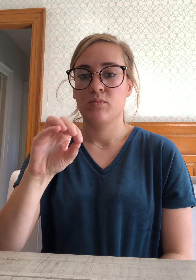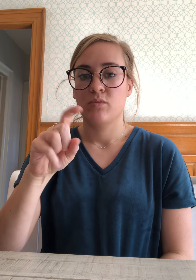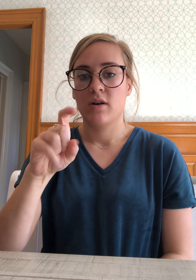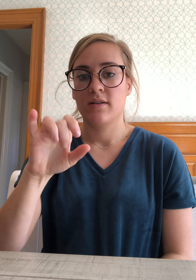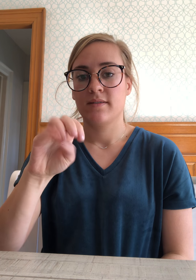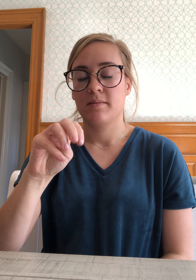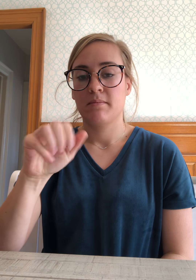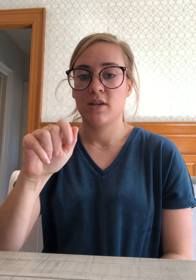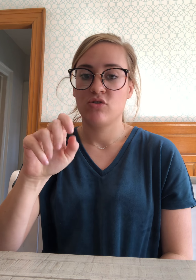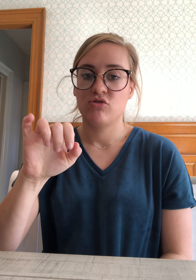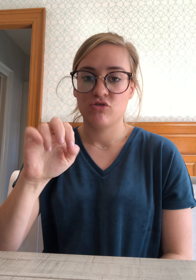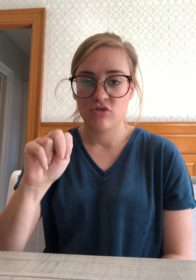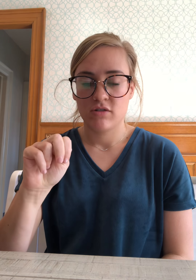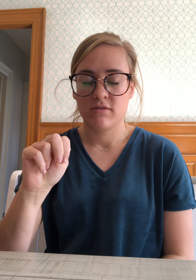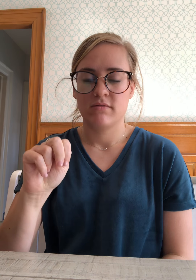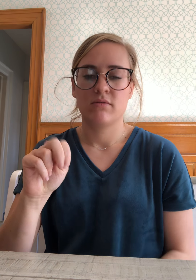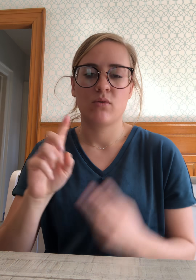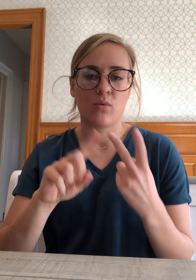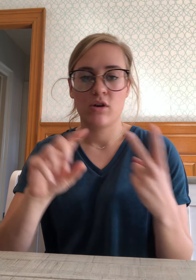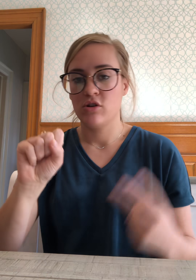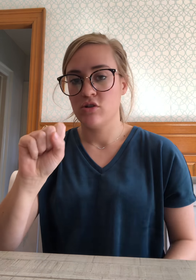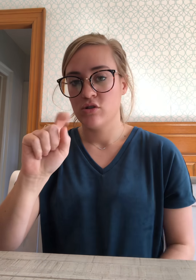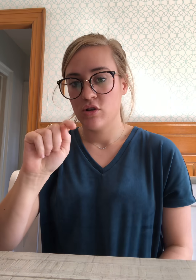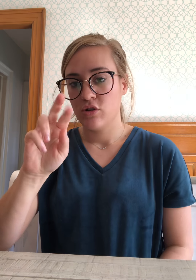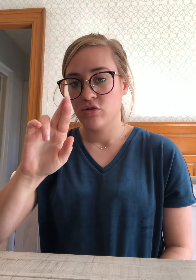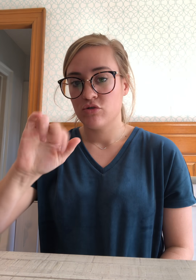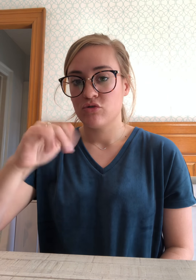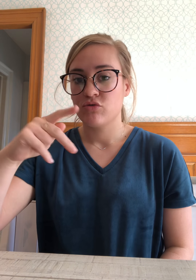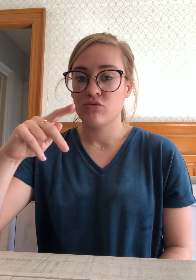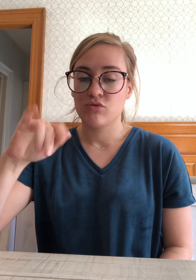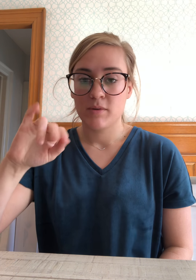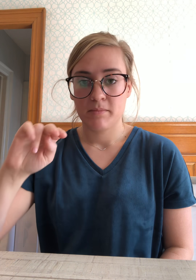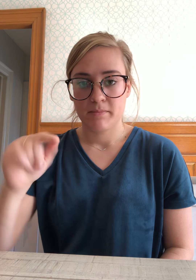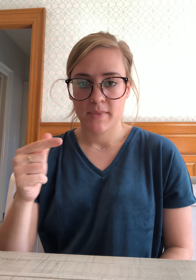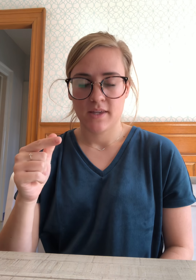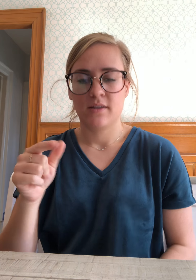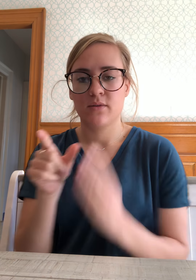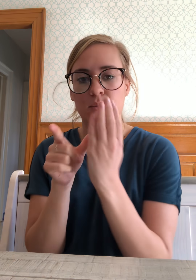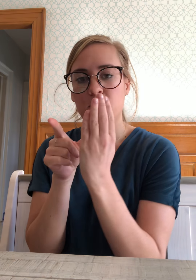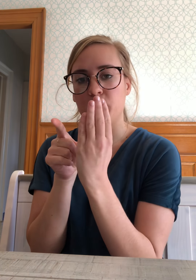reduce the width of the teeth and promote alignment.